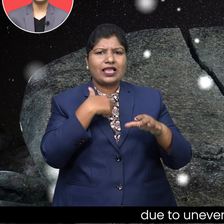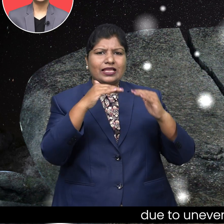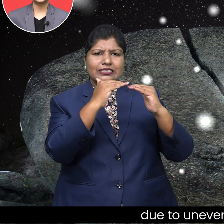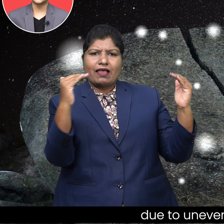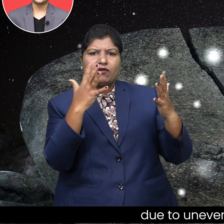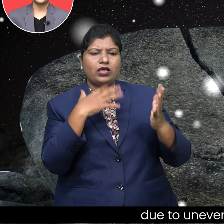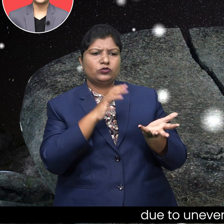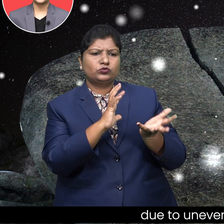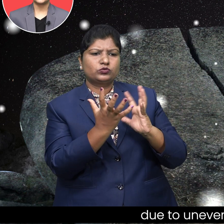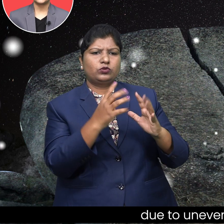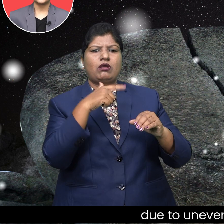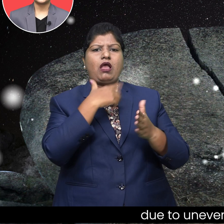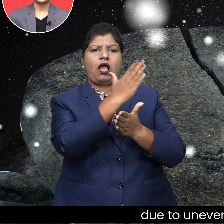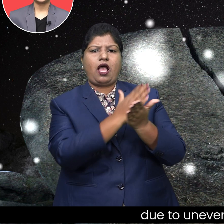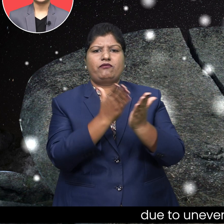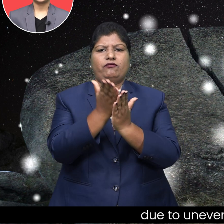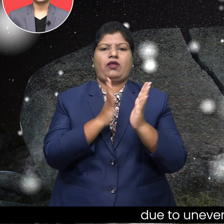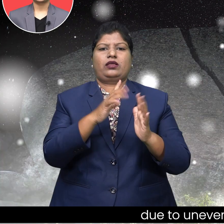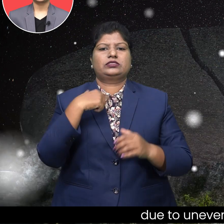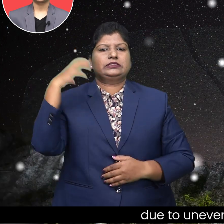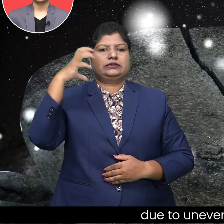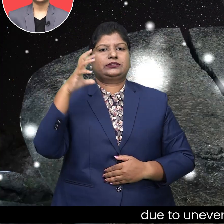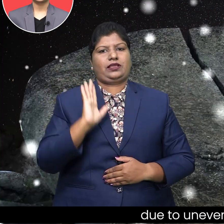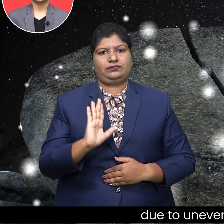by the sun.